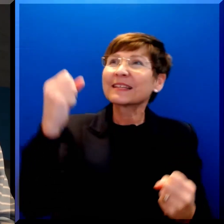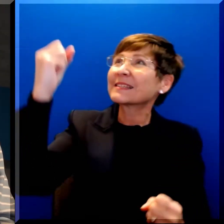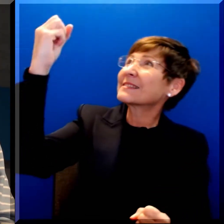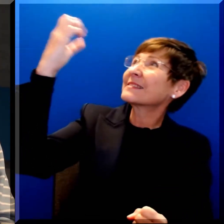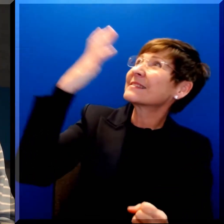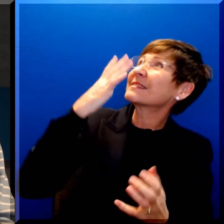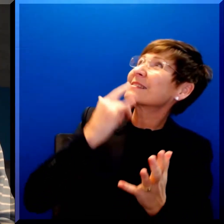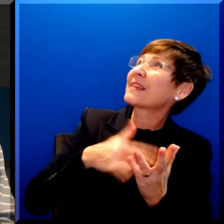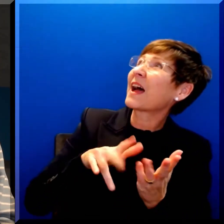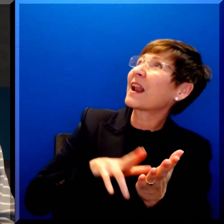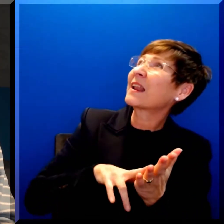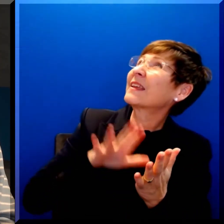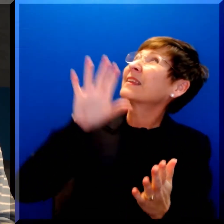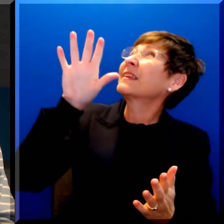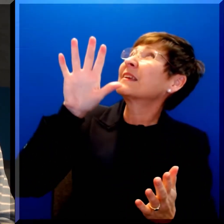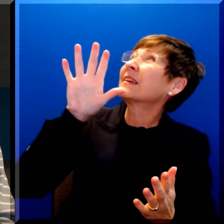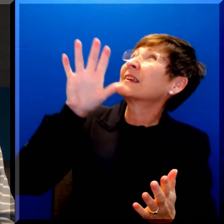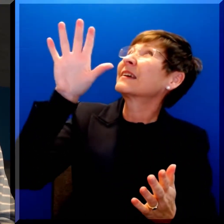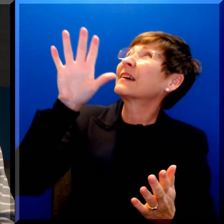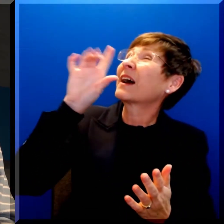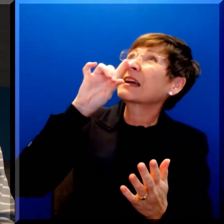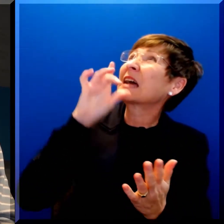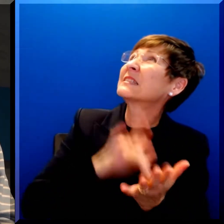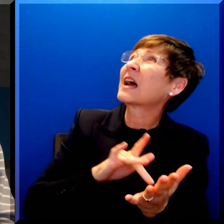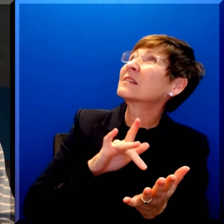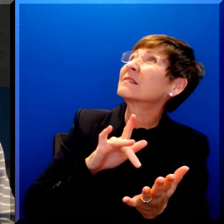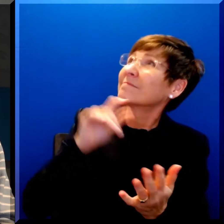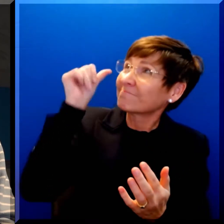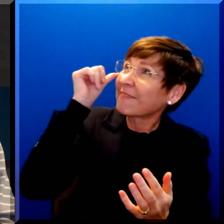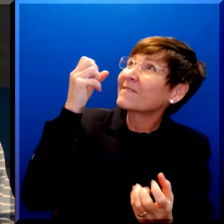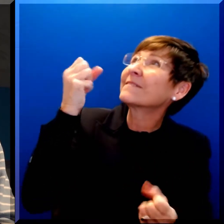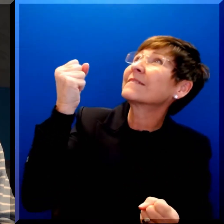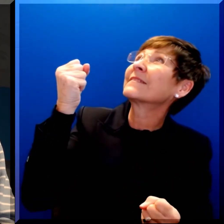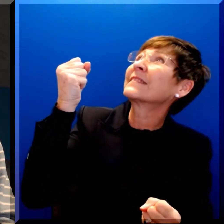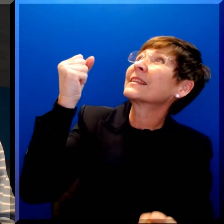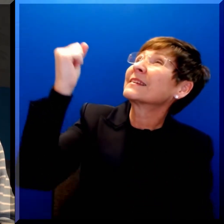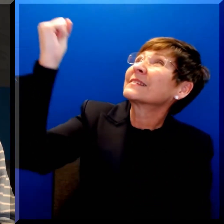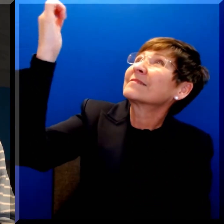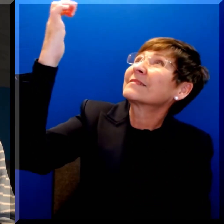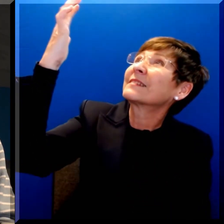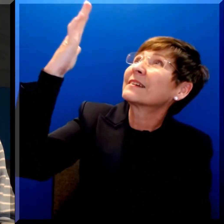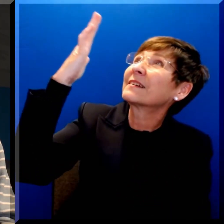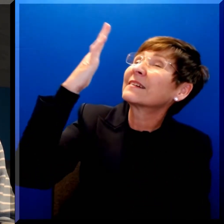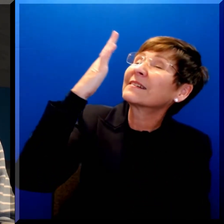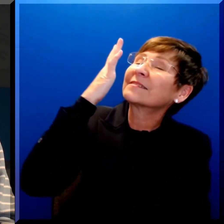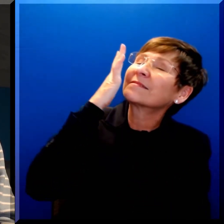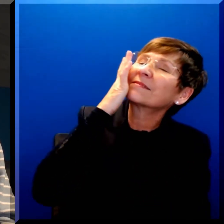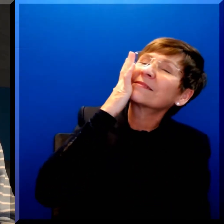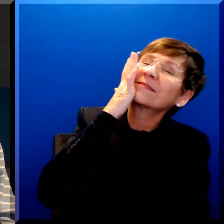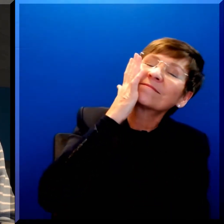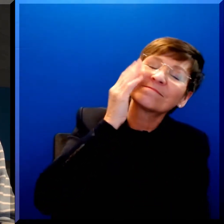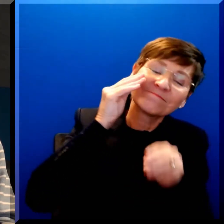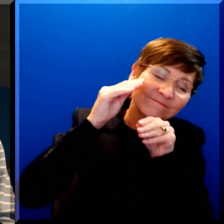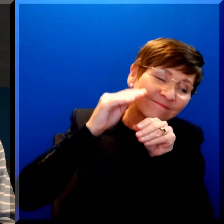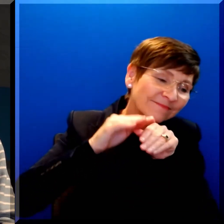Sun, I can't reach you, but still I know you're there. I see you shining down on